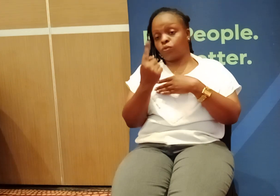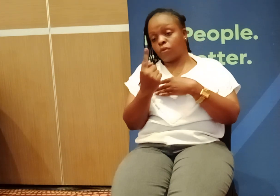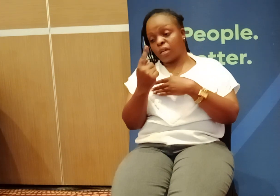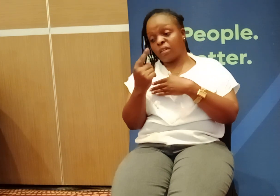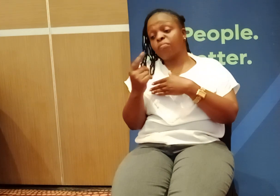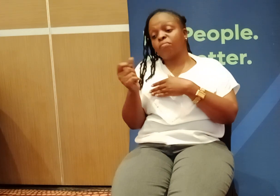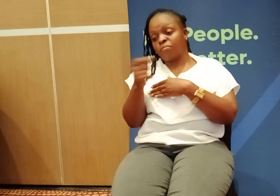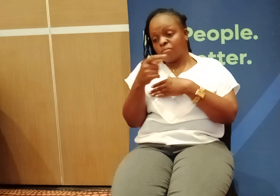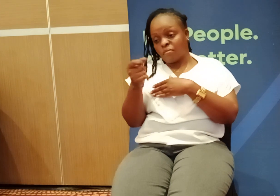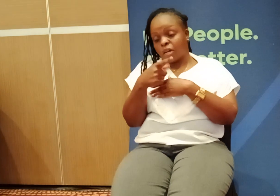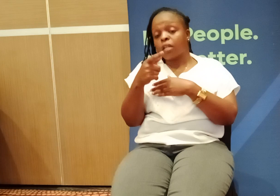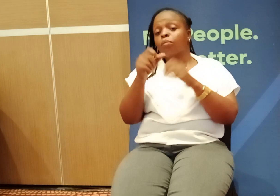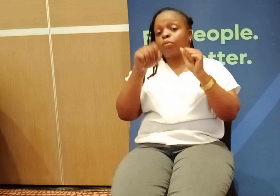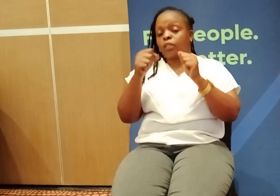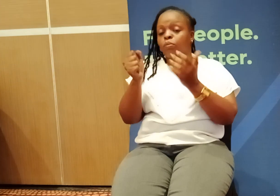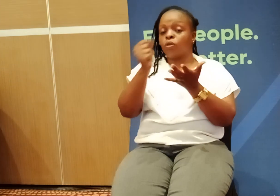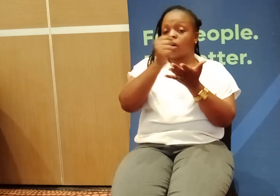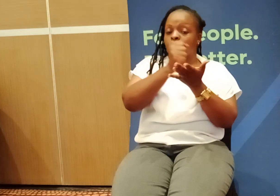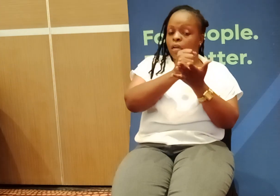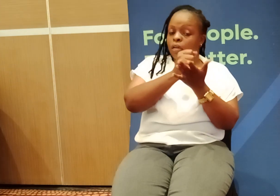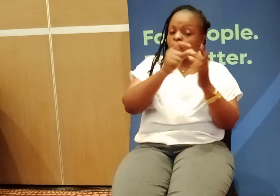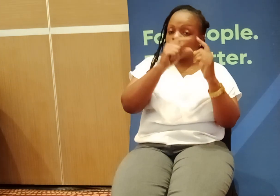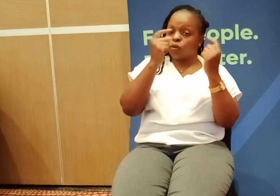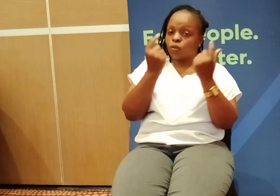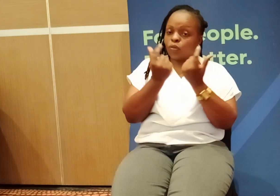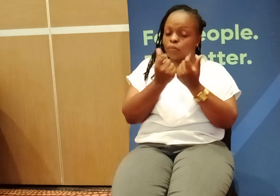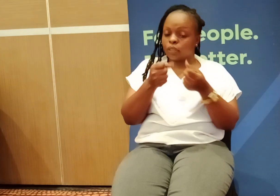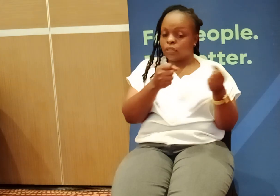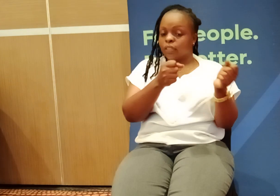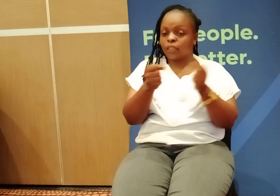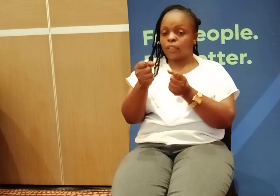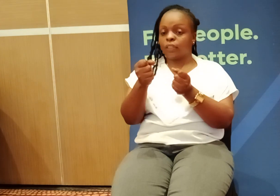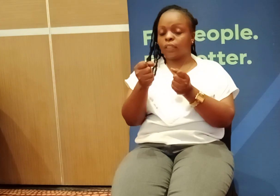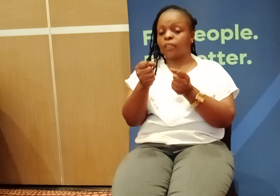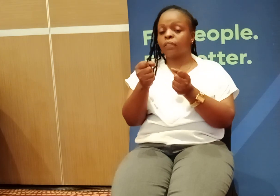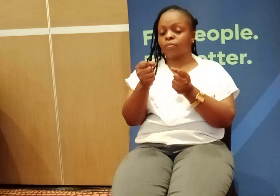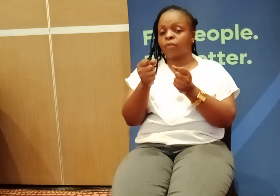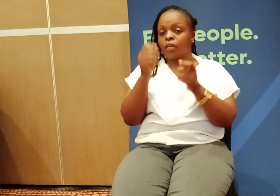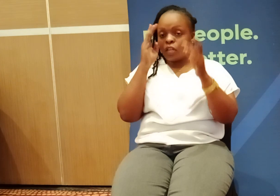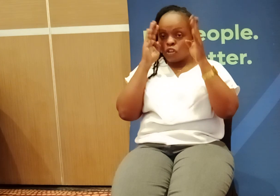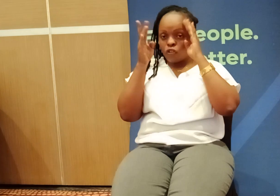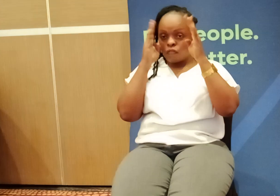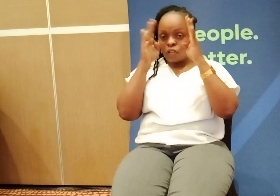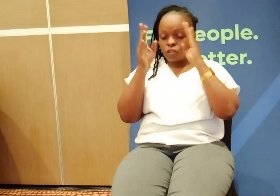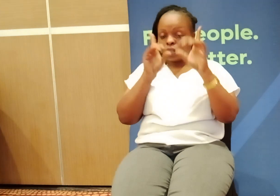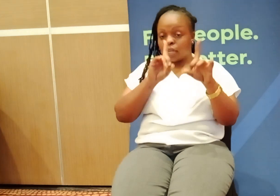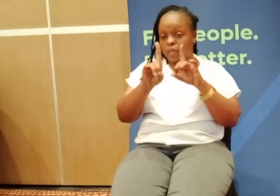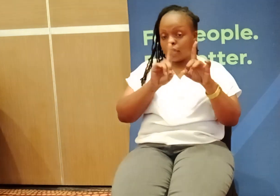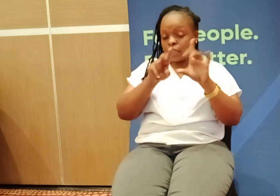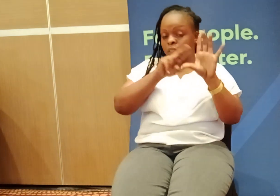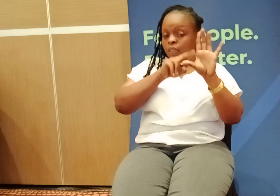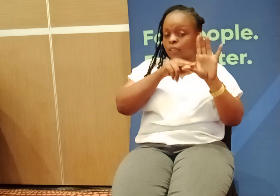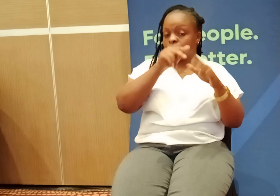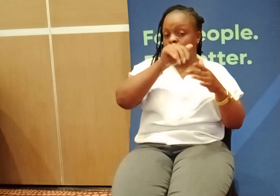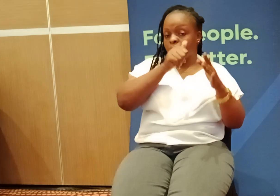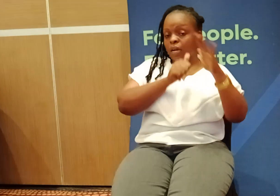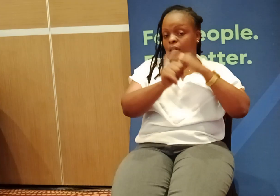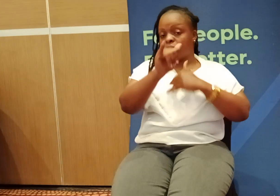hire Group Strategy and Innovations Director, and this capability will sit under that resource. We're building